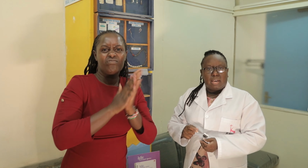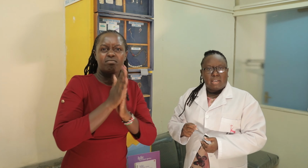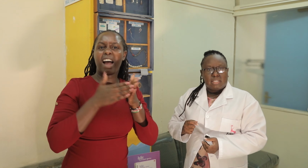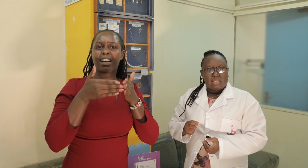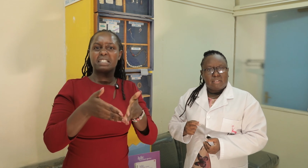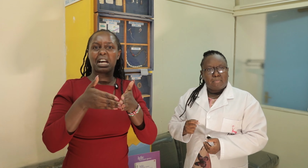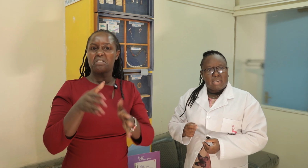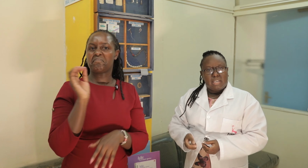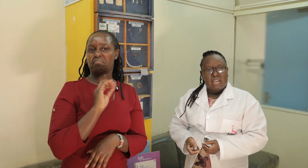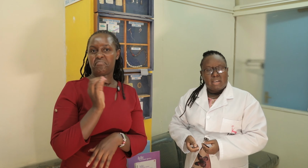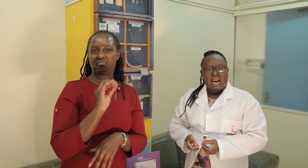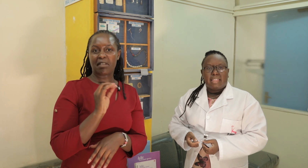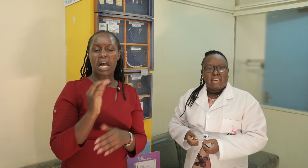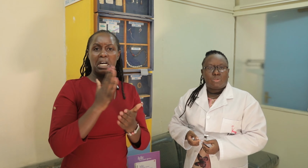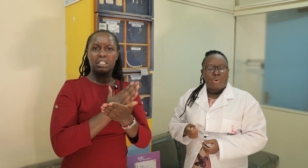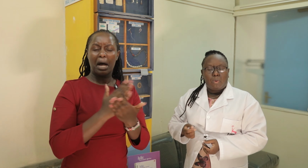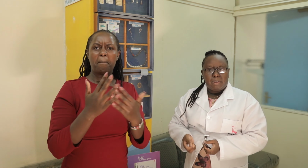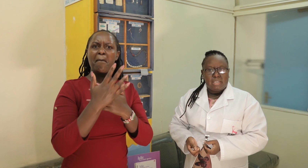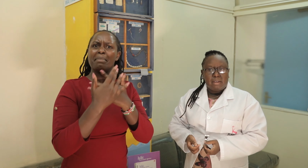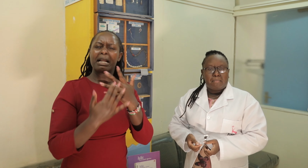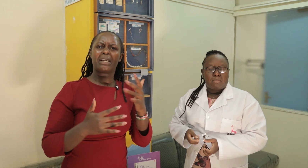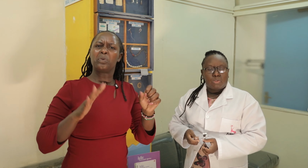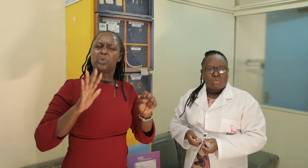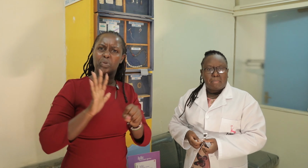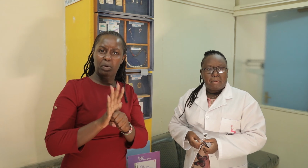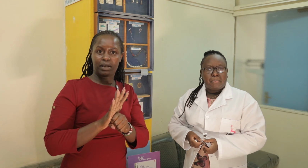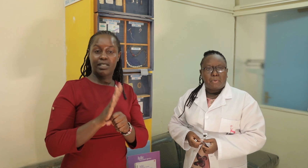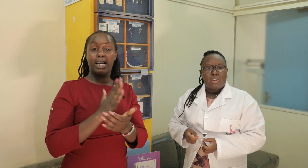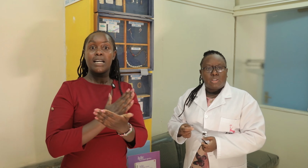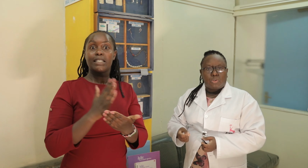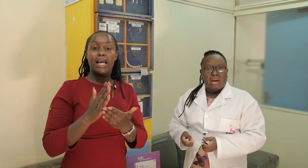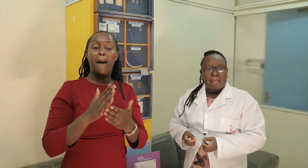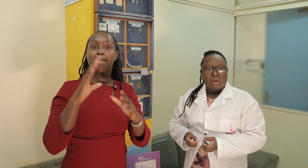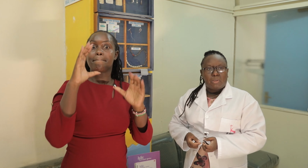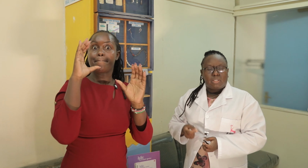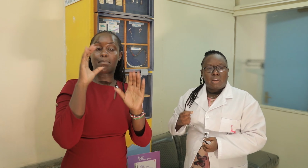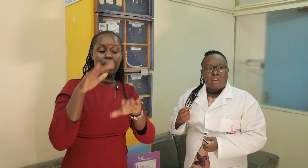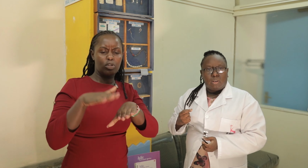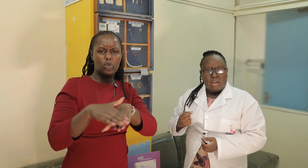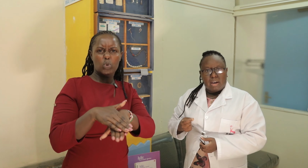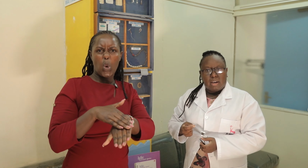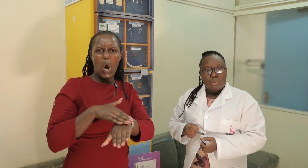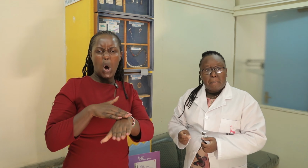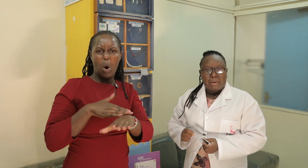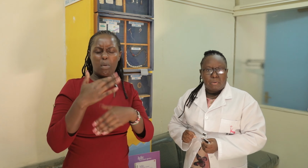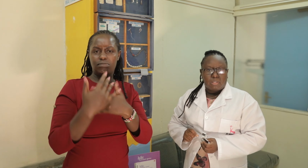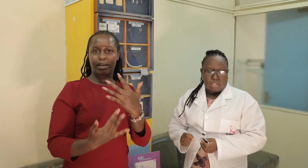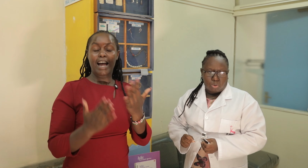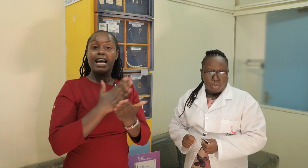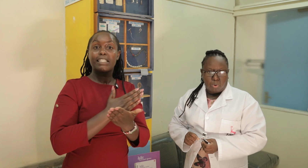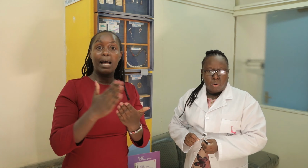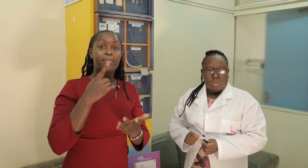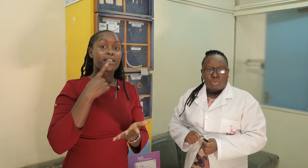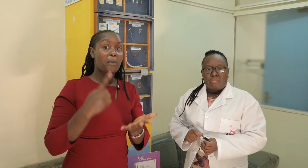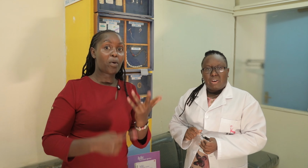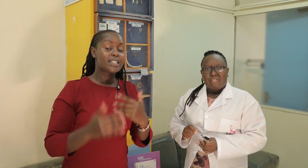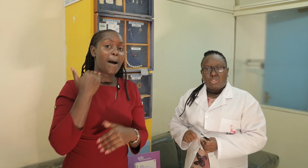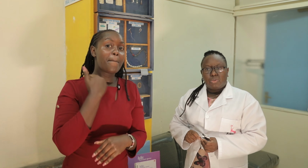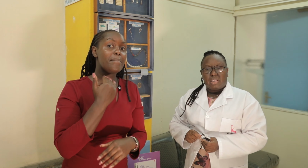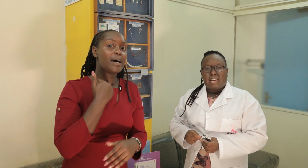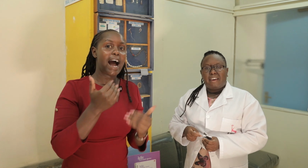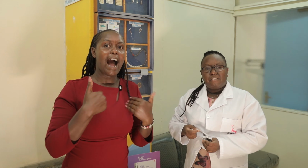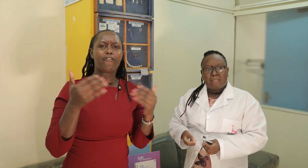with excessive bleeding, others low bleeding, but most of the people talk about no periods at all. So if you